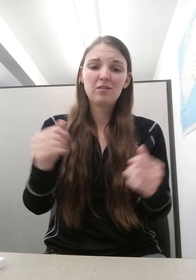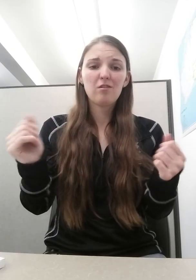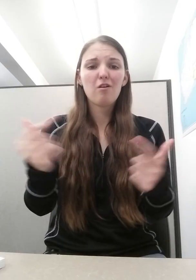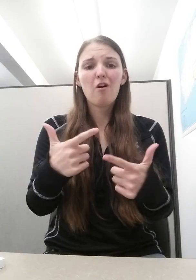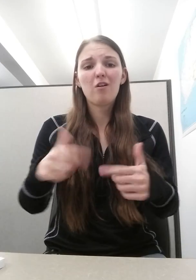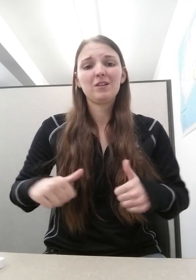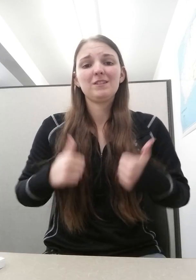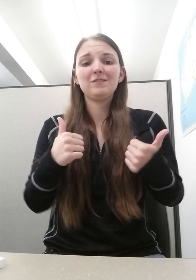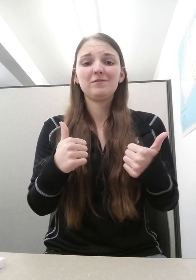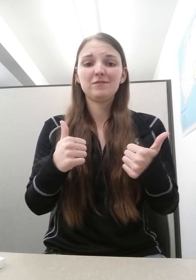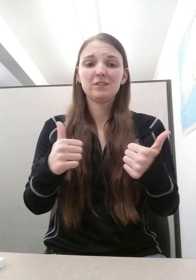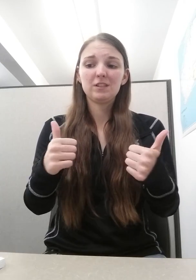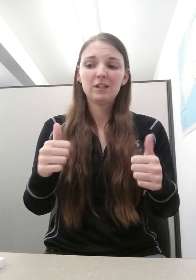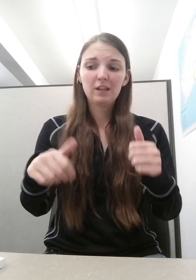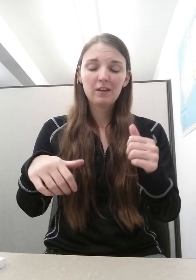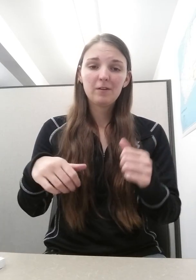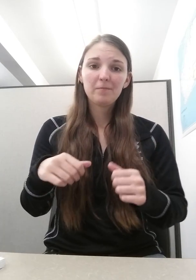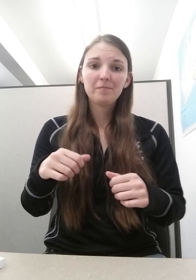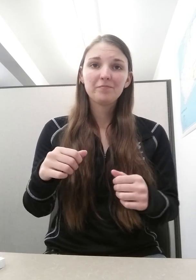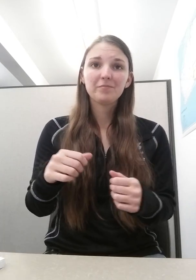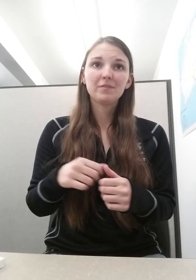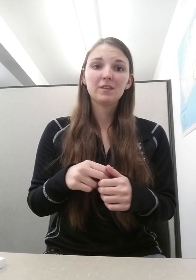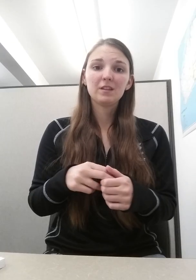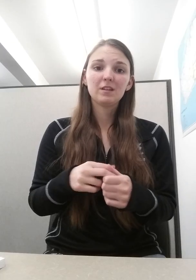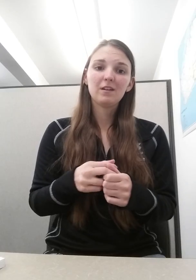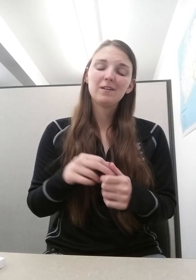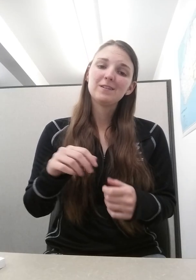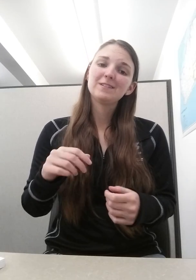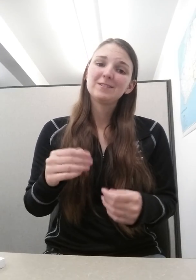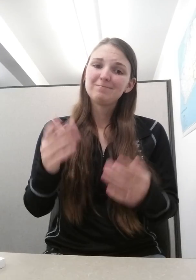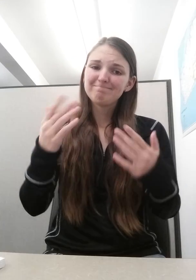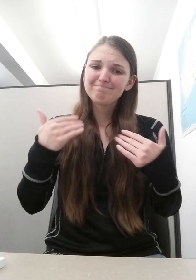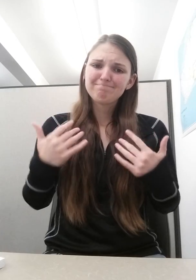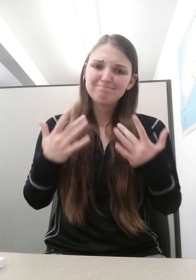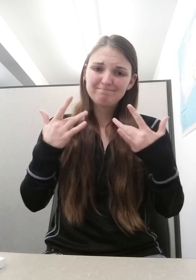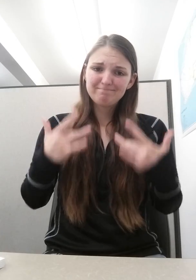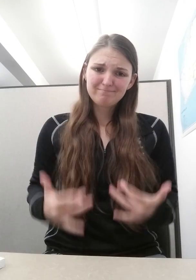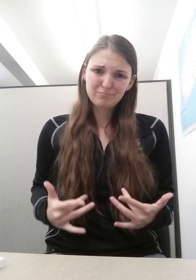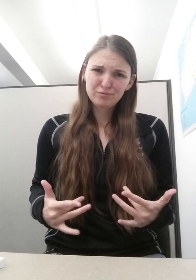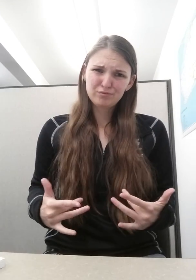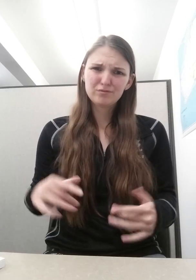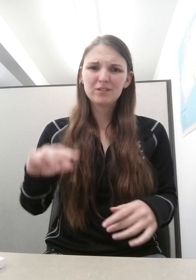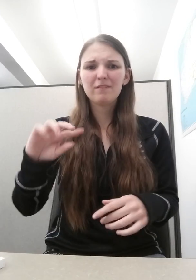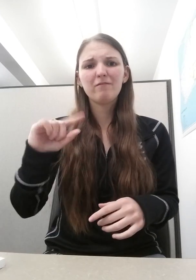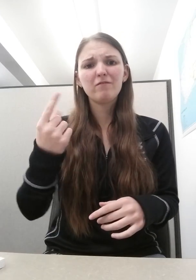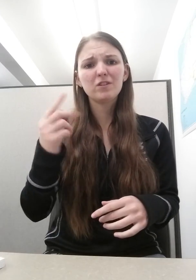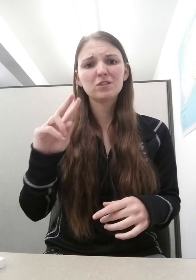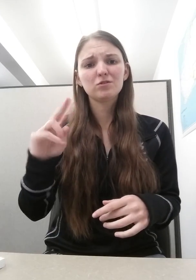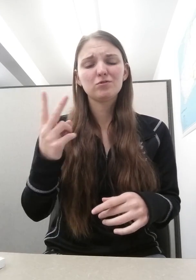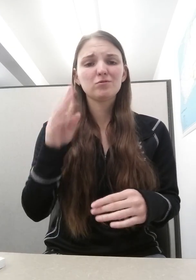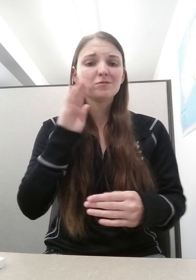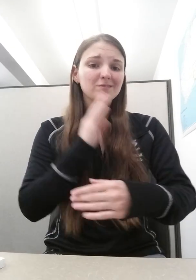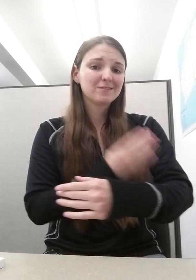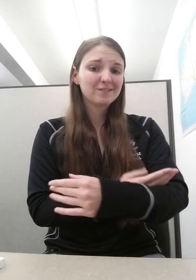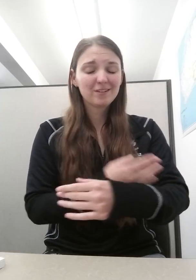great disappointment to them that their first 2 daughters died. But in 1564, a son was born, and